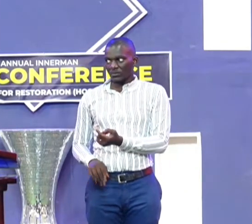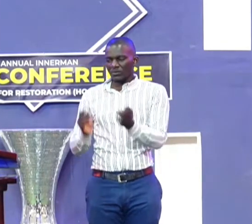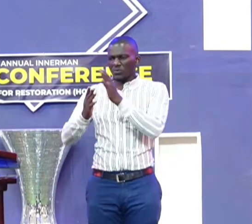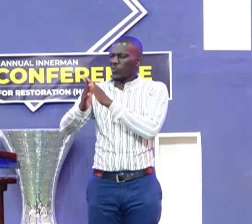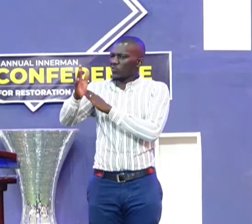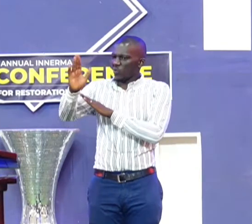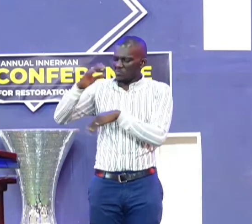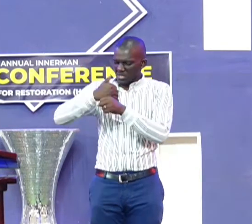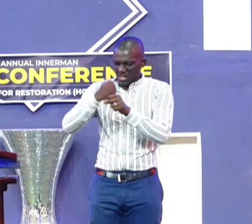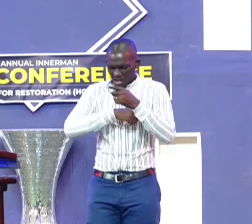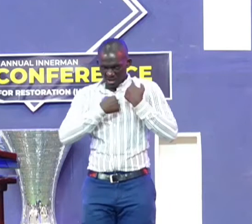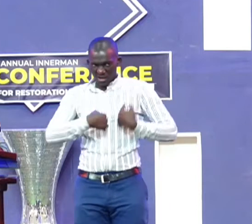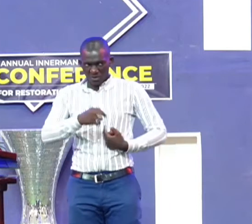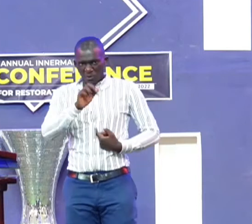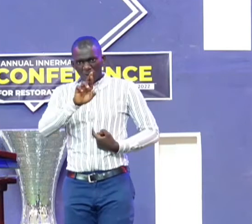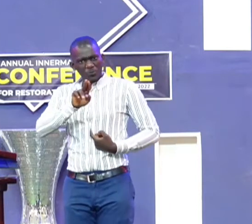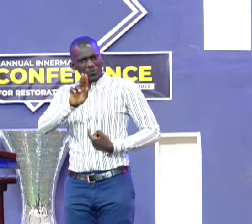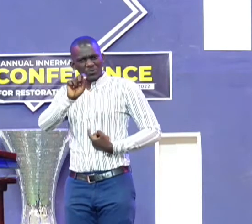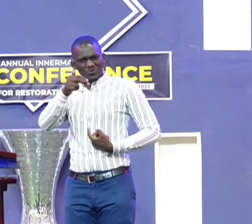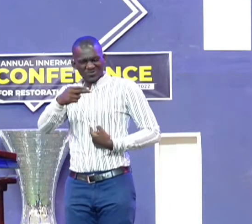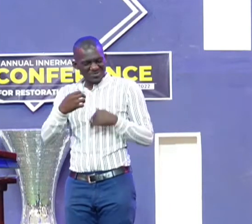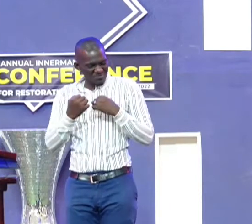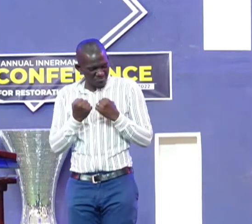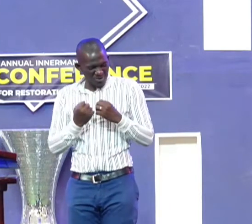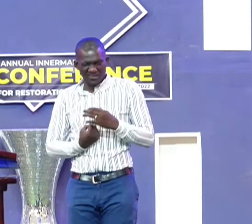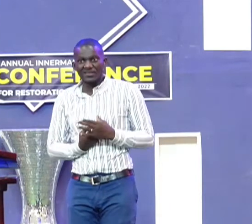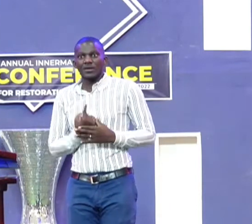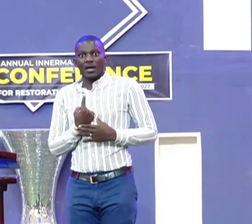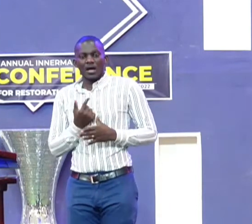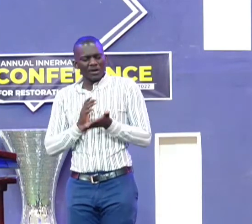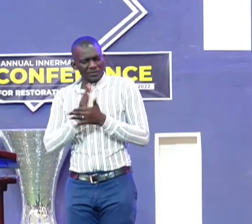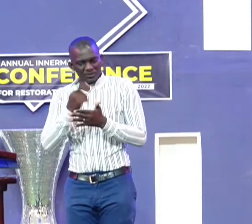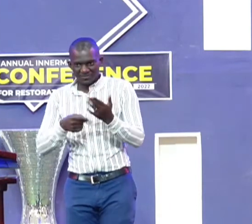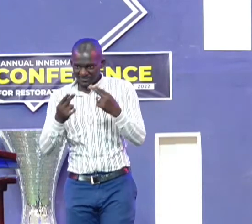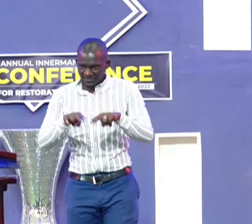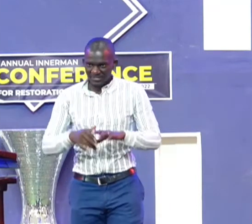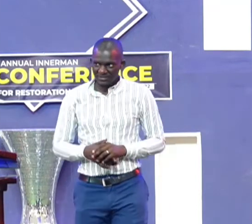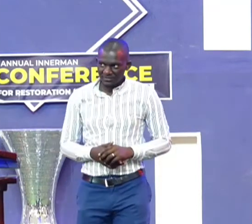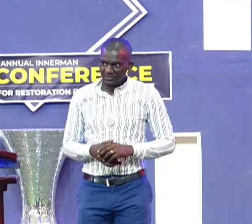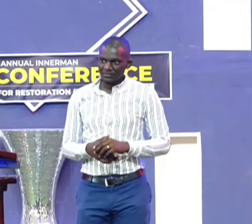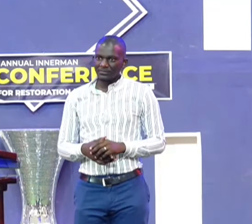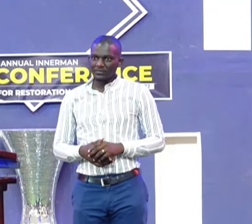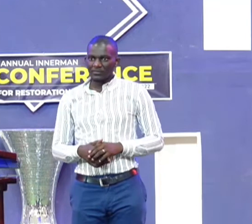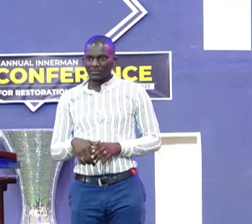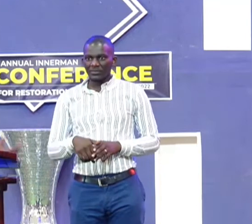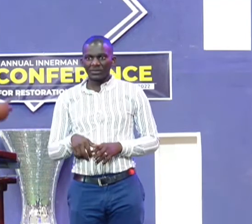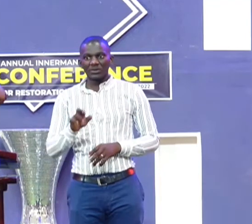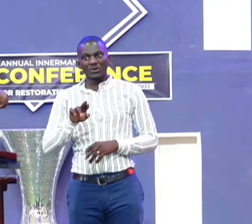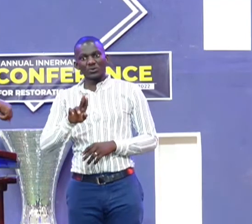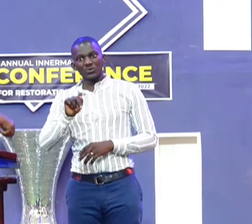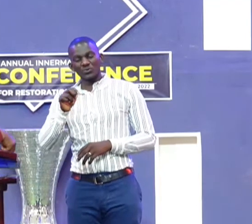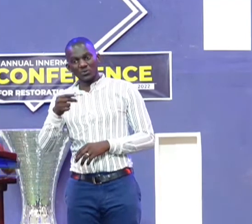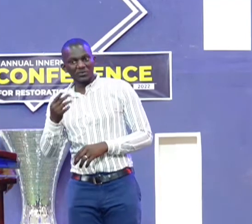Elimelech, he made the heart of Ruth bold enough to humble down. Nga Ruth akomyewo